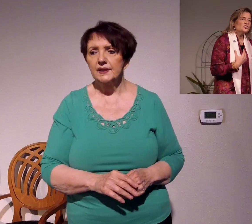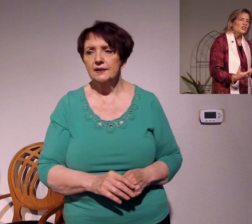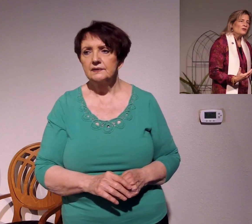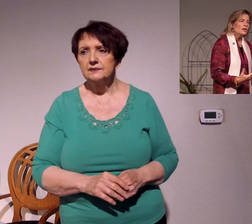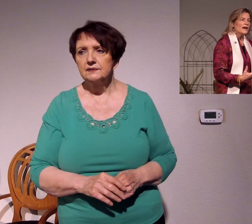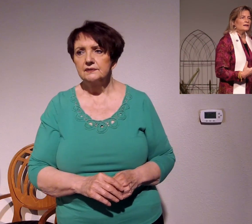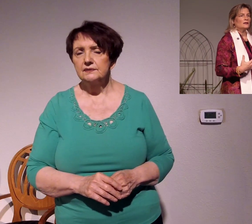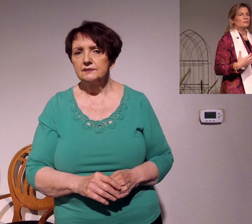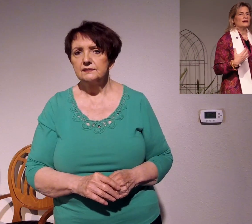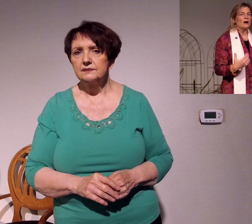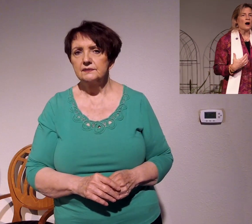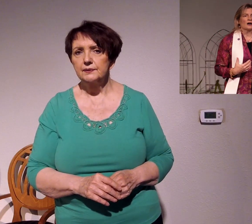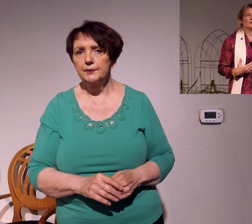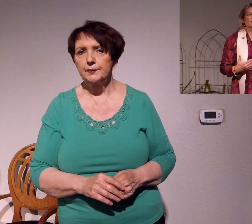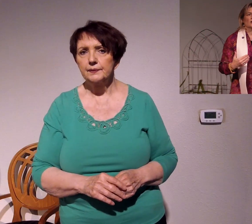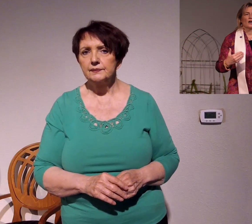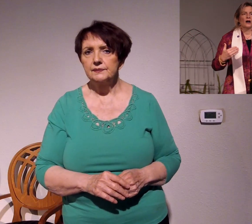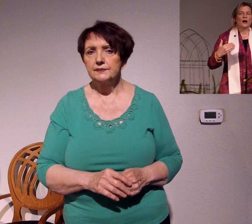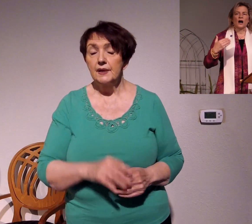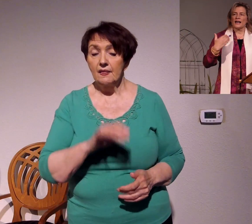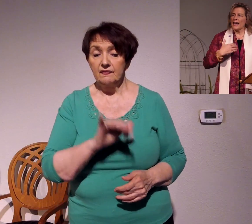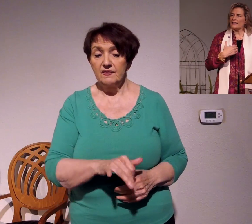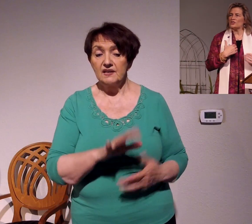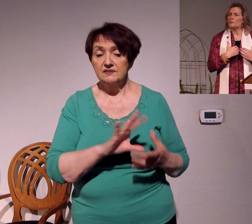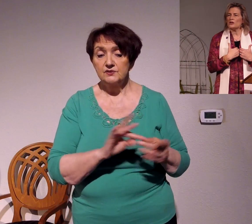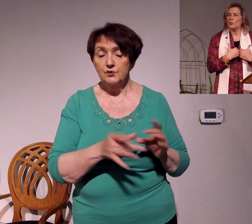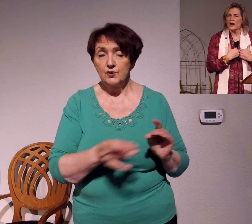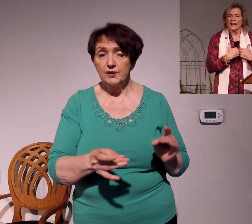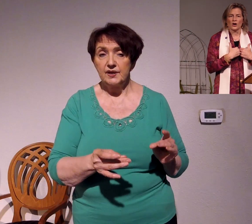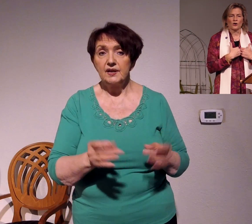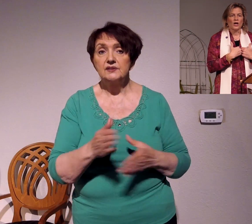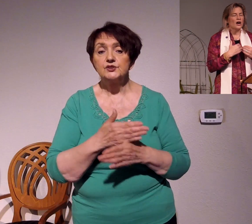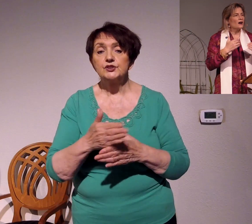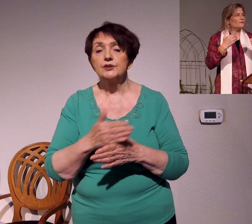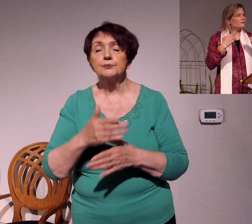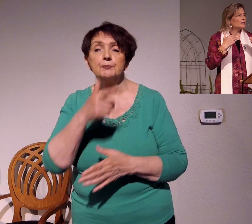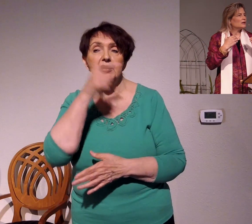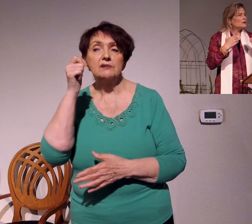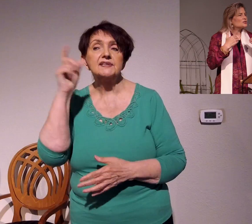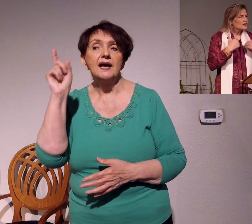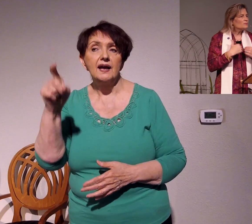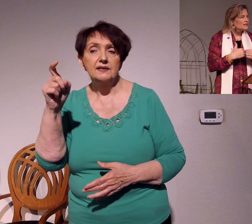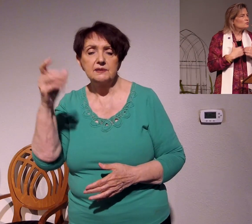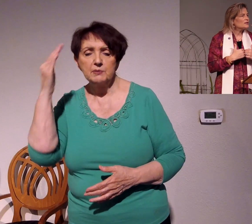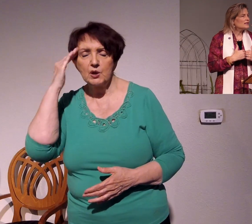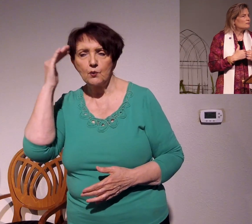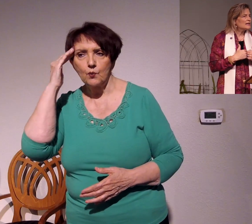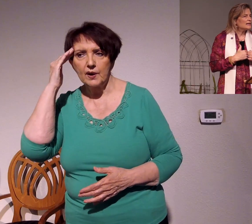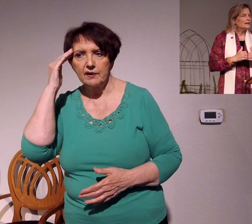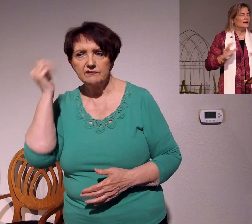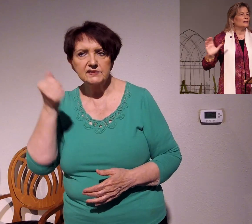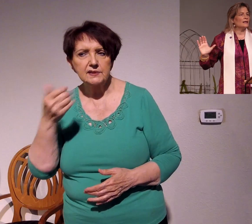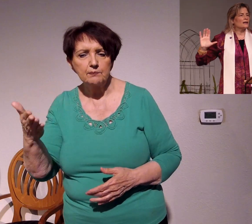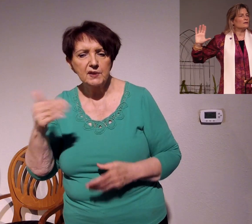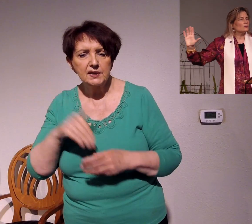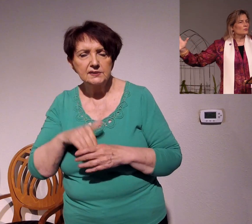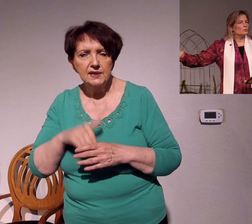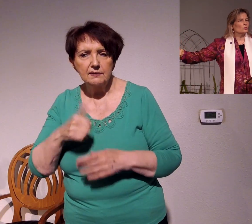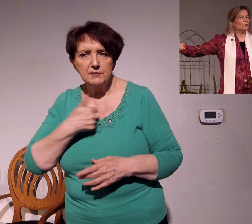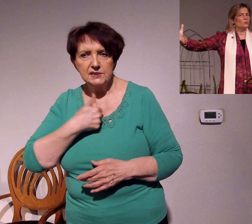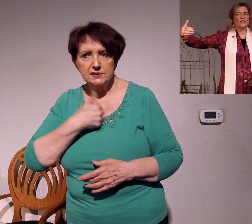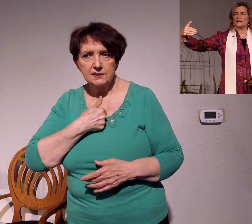And I share that because I had to be aware of something within me